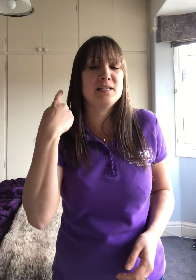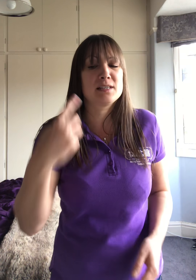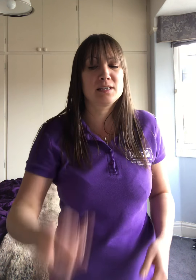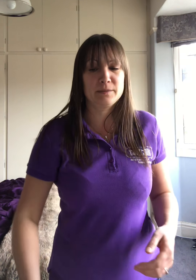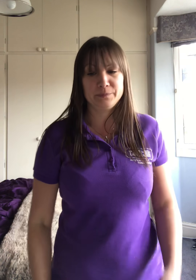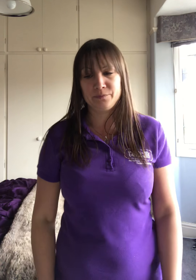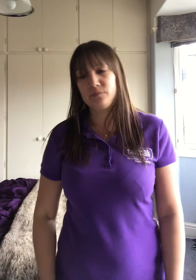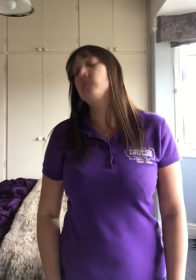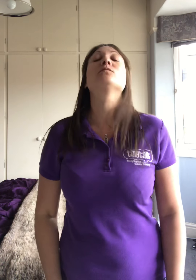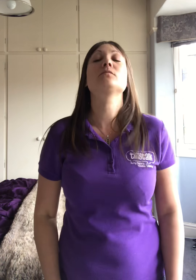face.